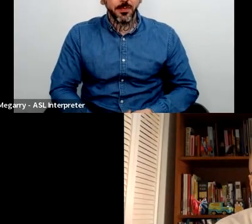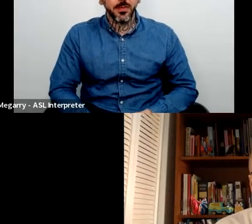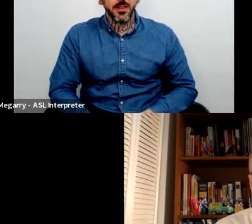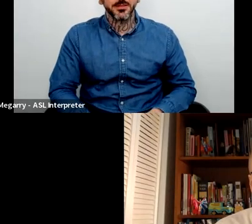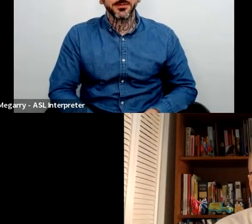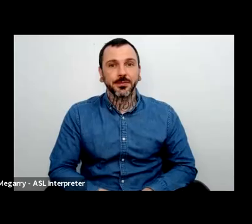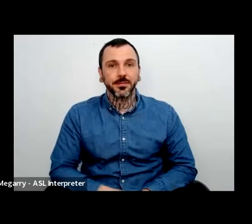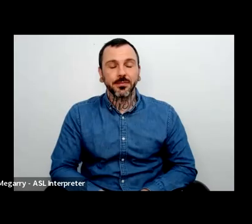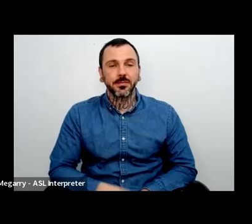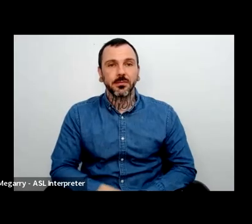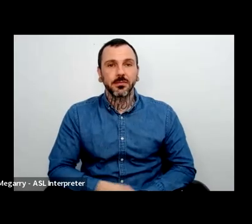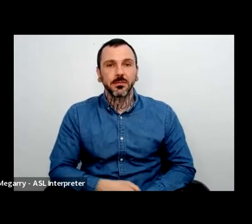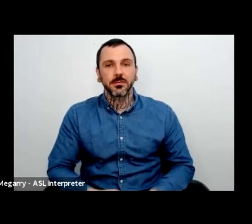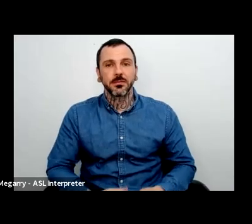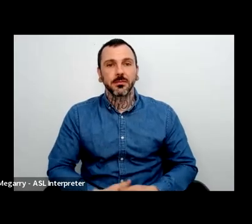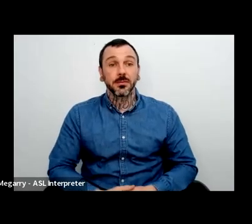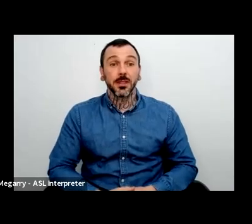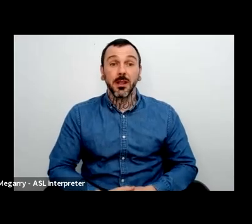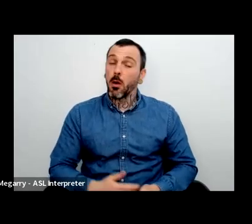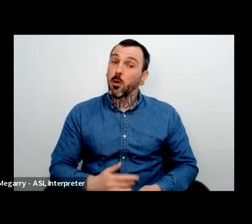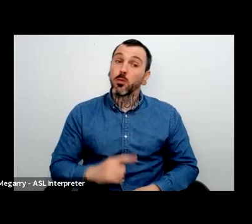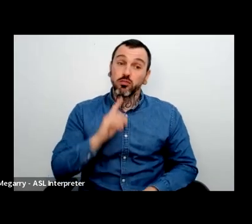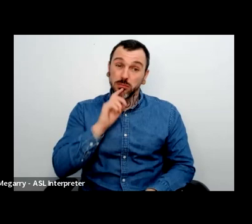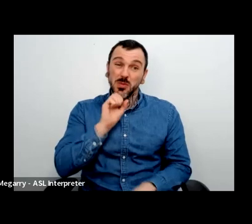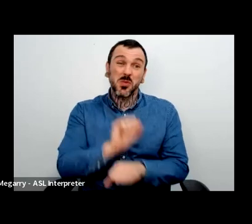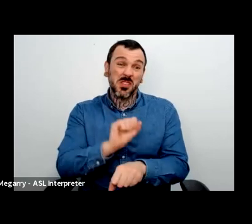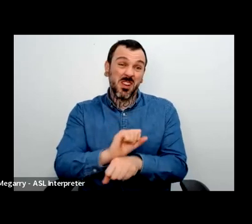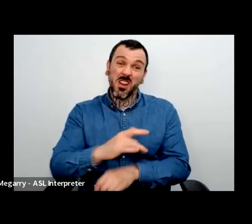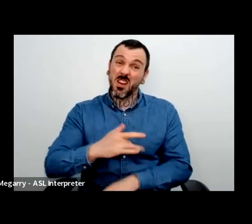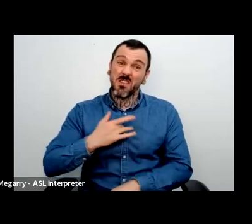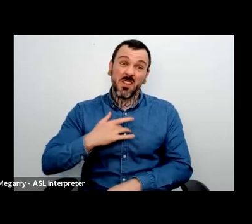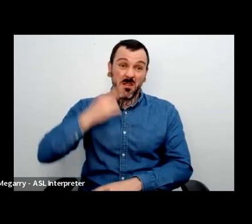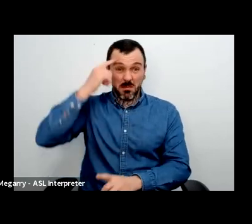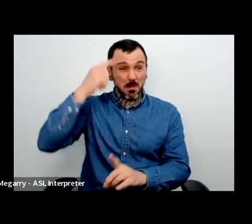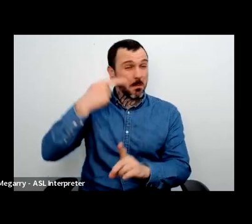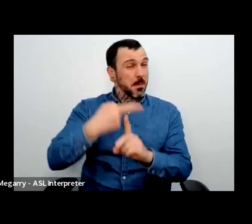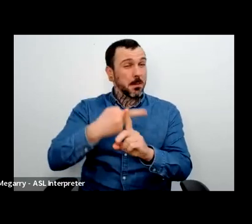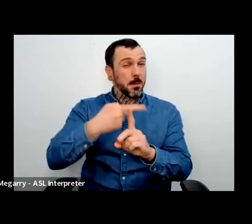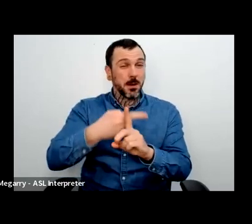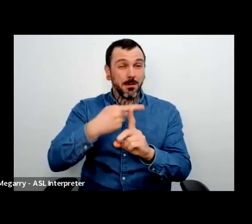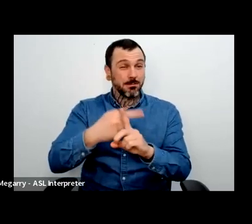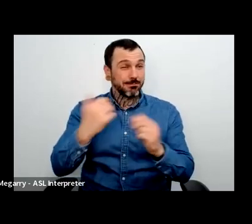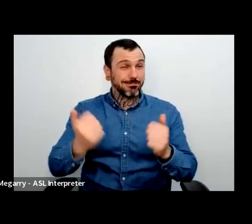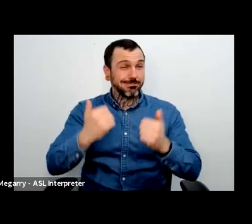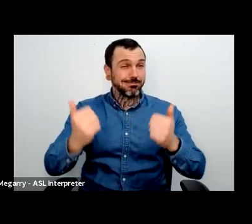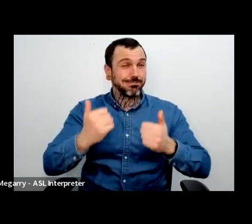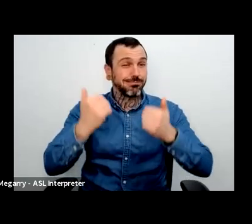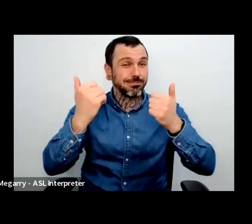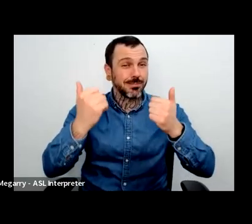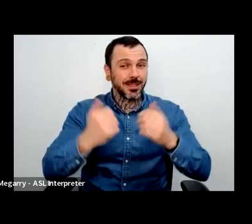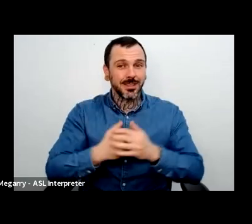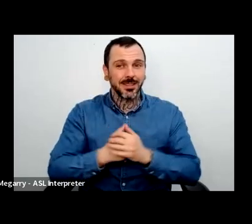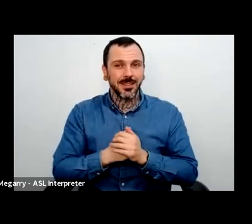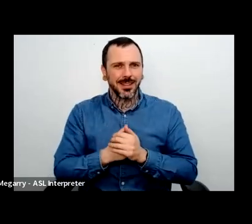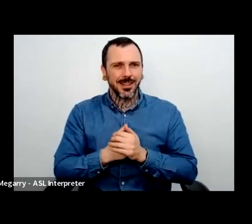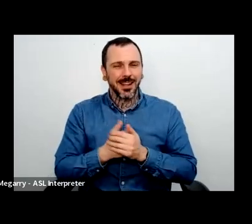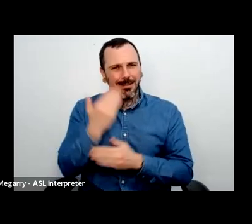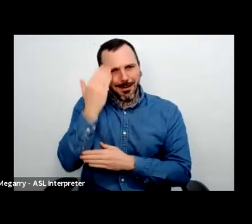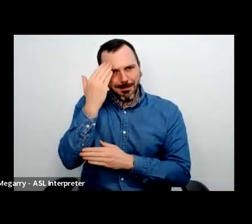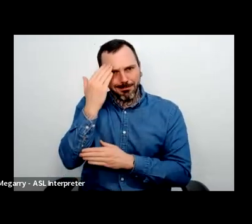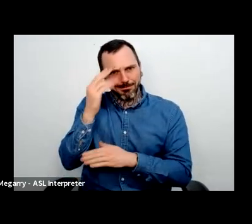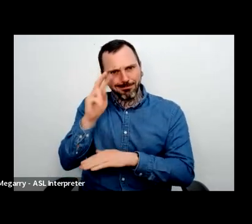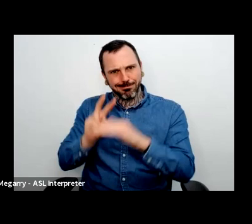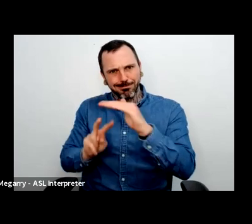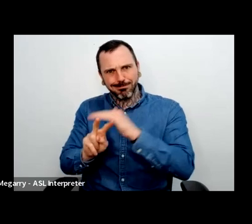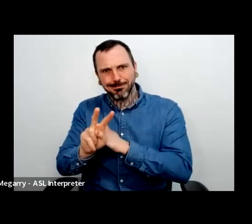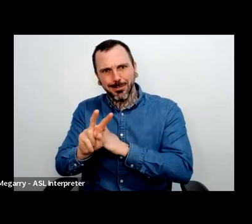Yeah, I'm really optimistic. I'm optimistic about a lot. I mean, it's hard. It's really, really